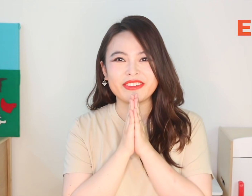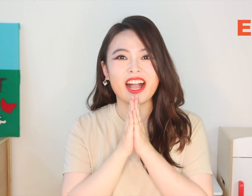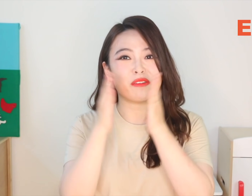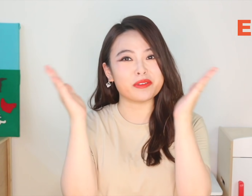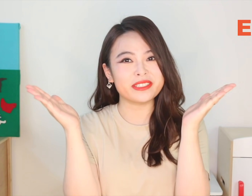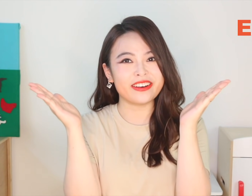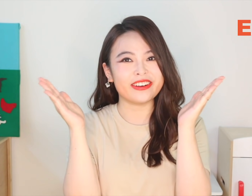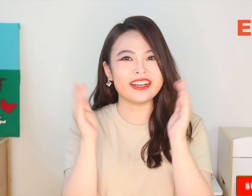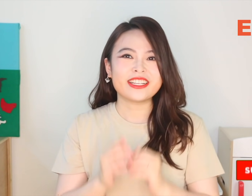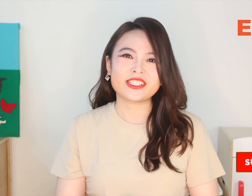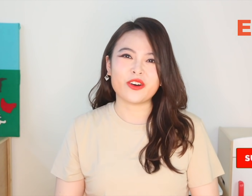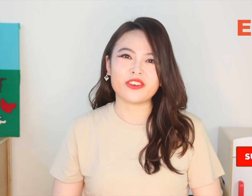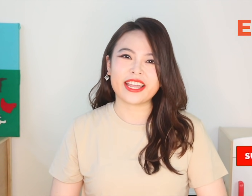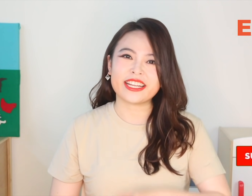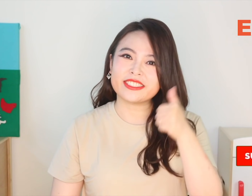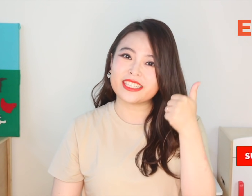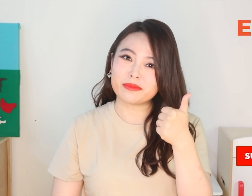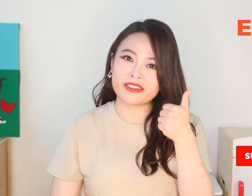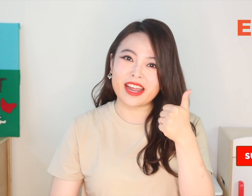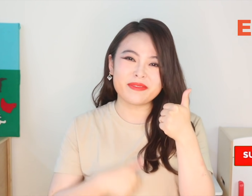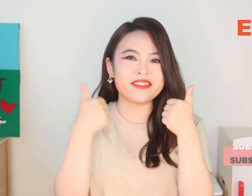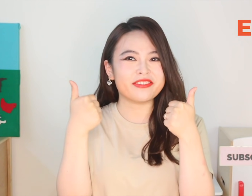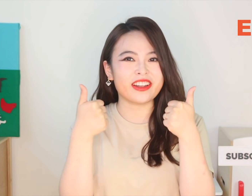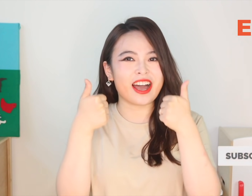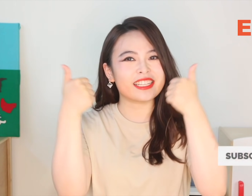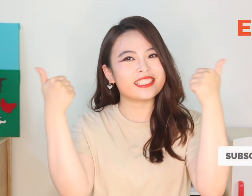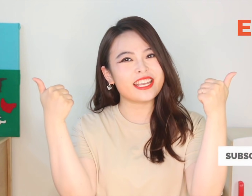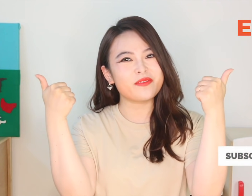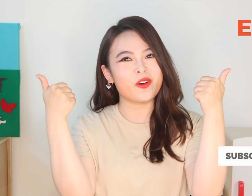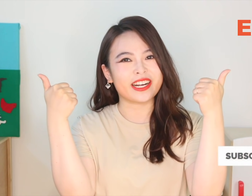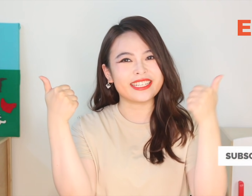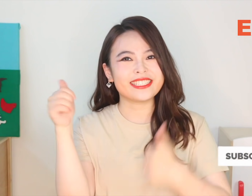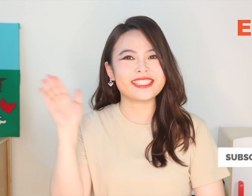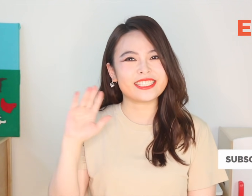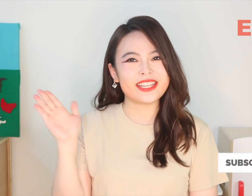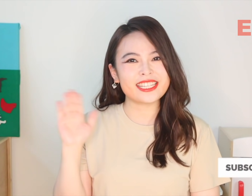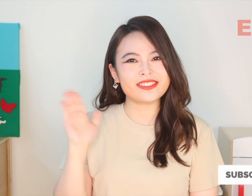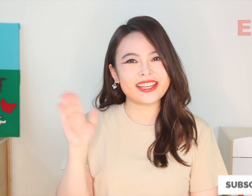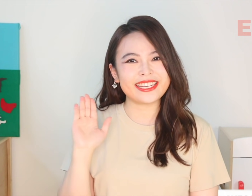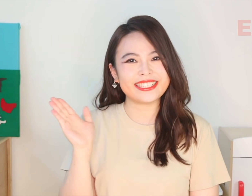comment below. Don't forget to subscribe and follow us to get more. See you next week.